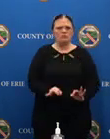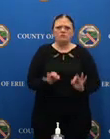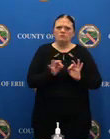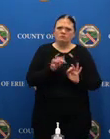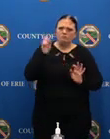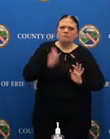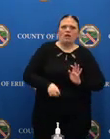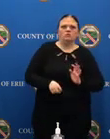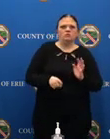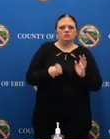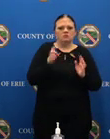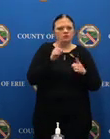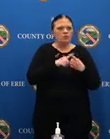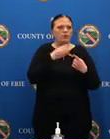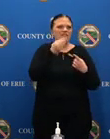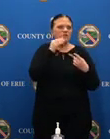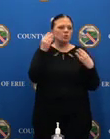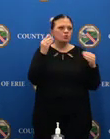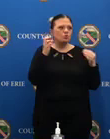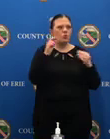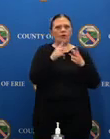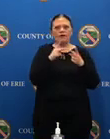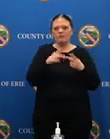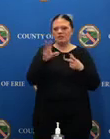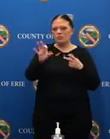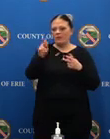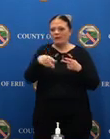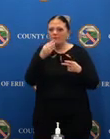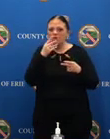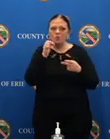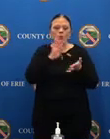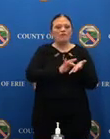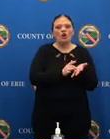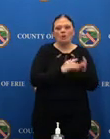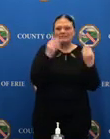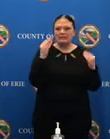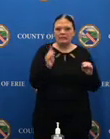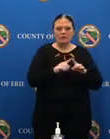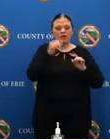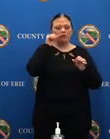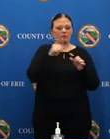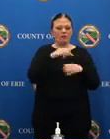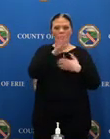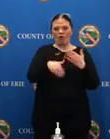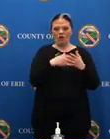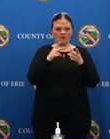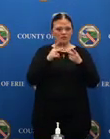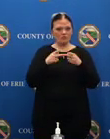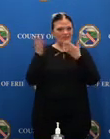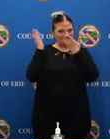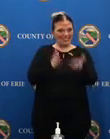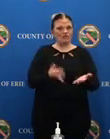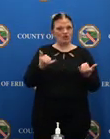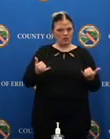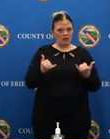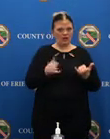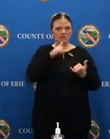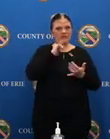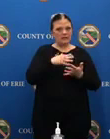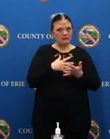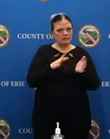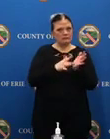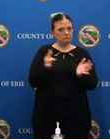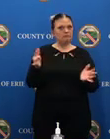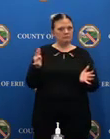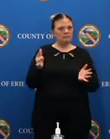store or to to a place to get food or pharmacies. But remember, all those places deliver now, so really take advantage